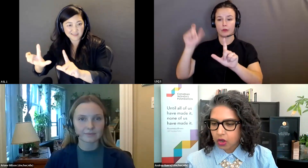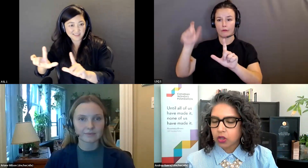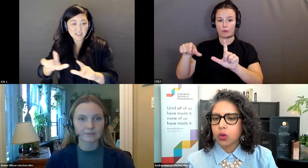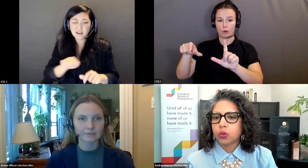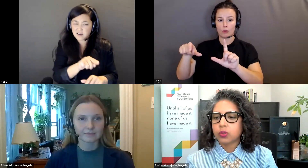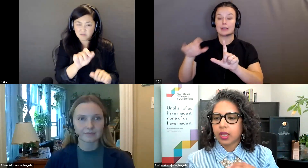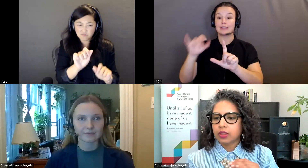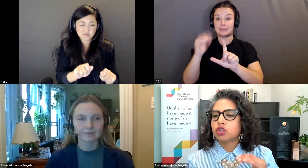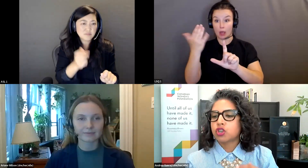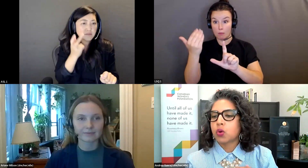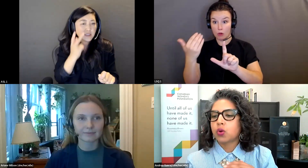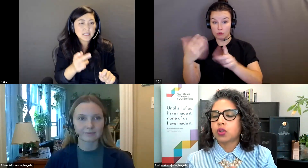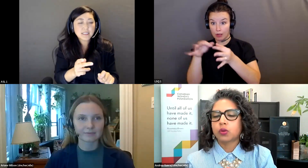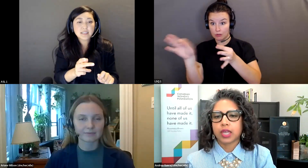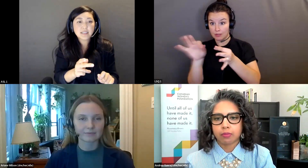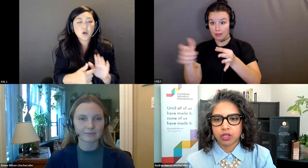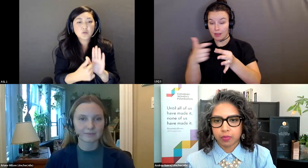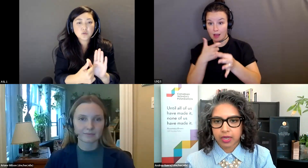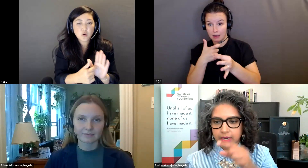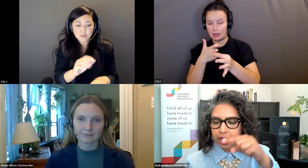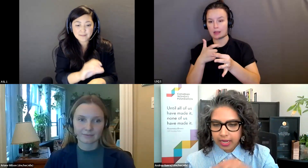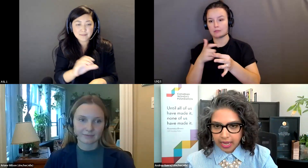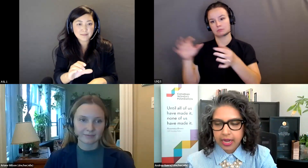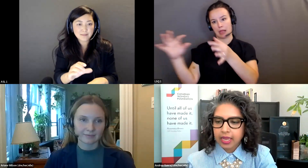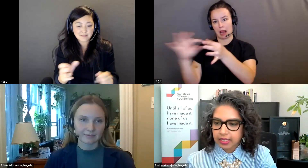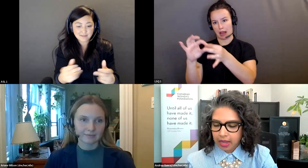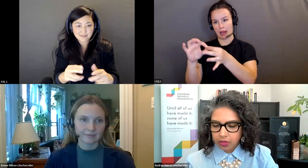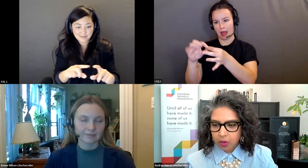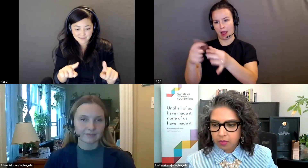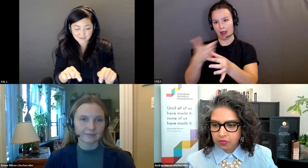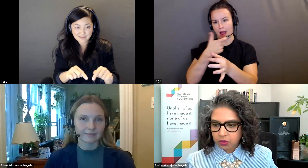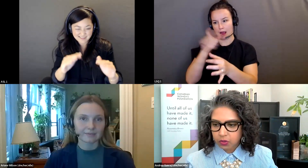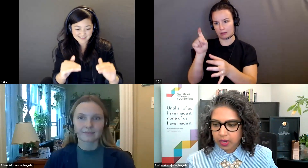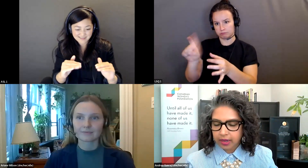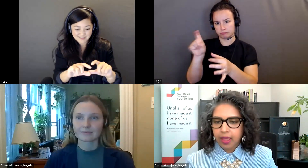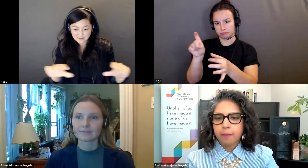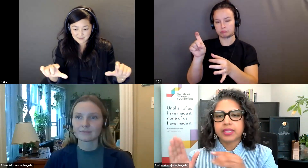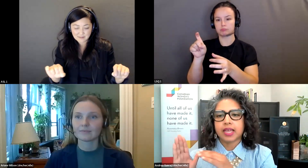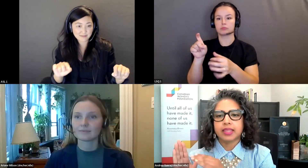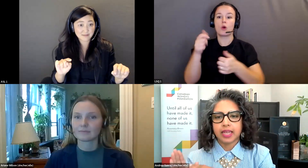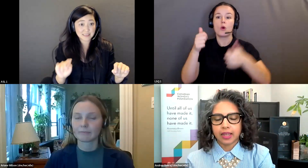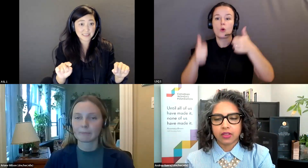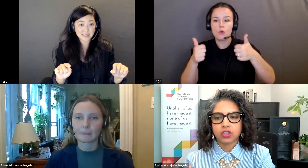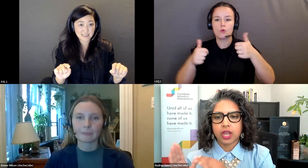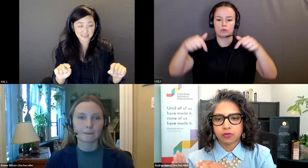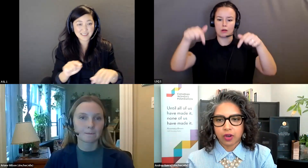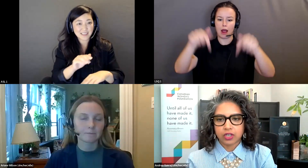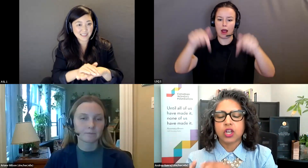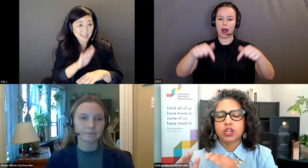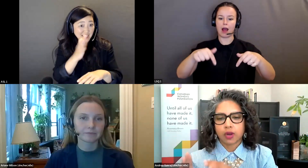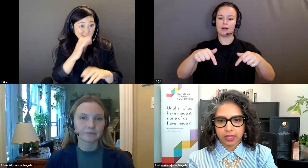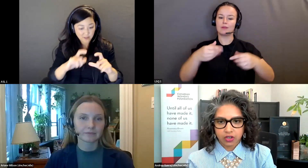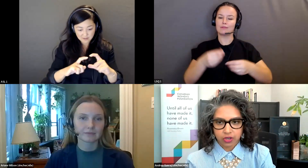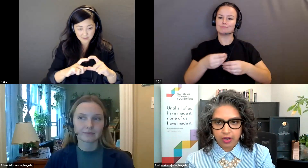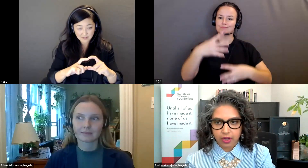see the show closed caption button, again, down at the bottom of your screen beside the English and